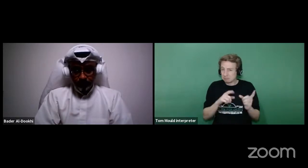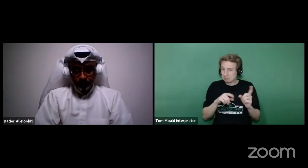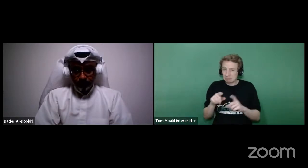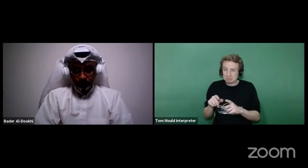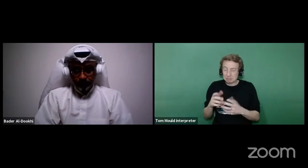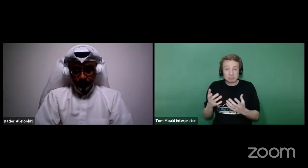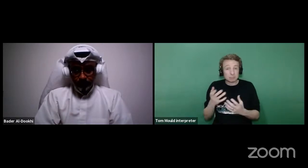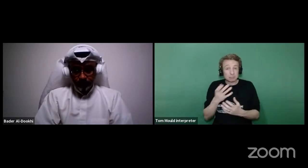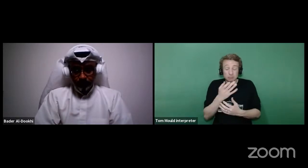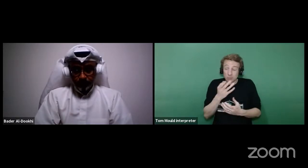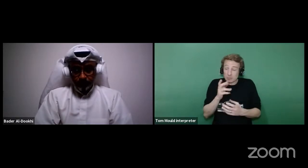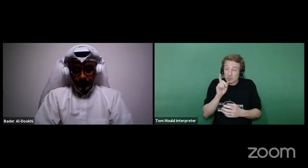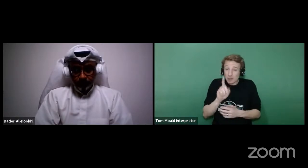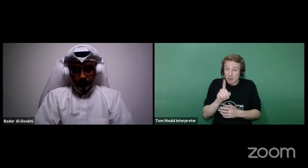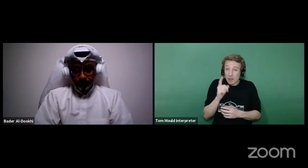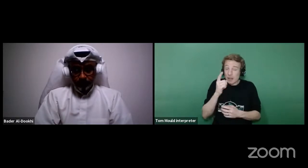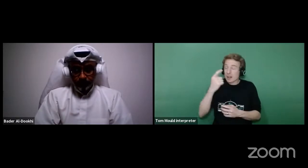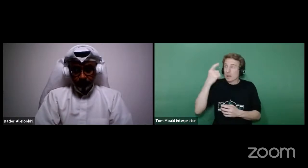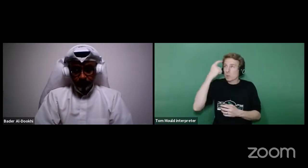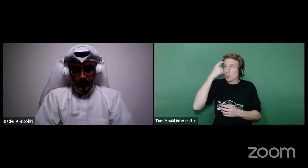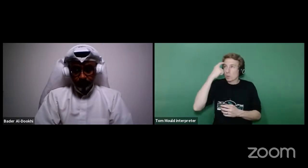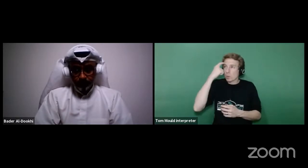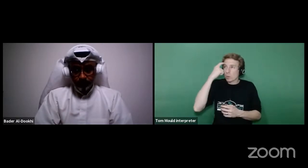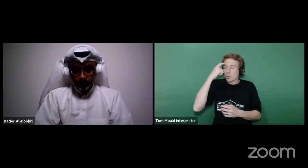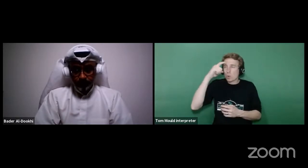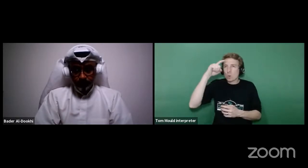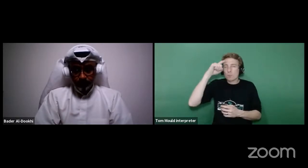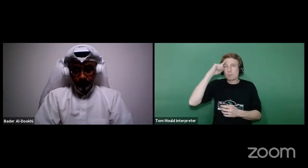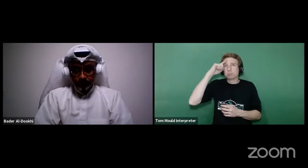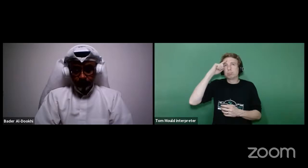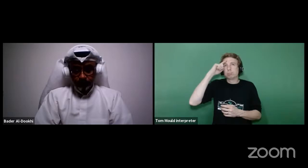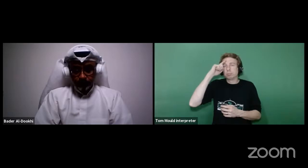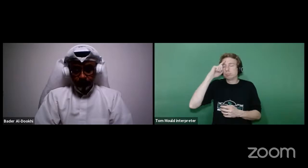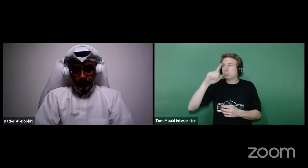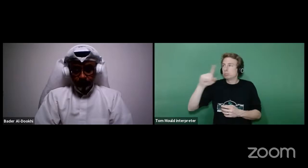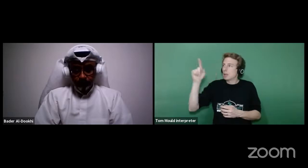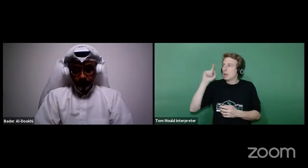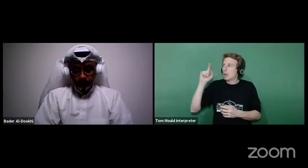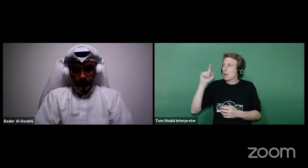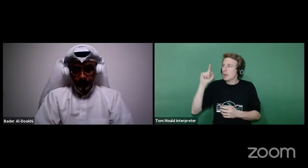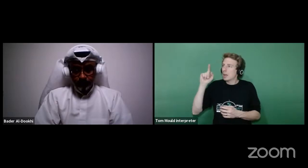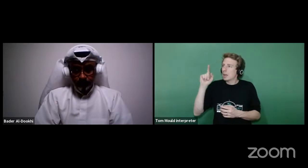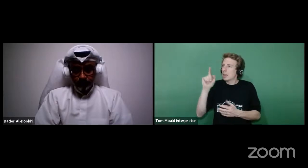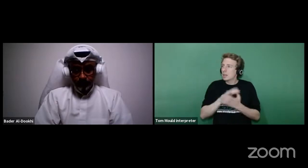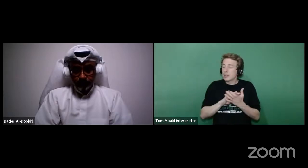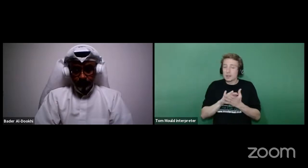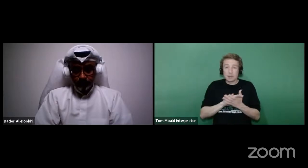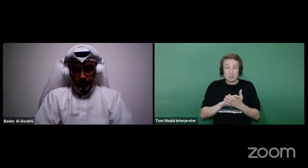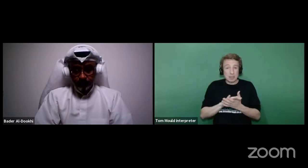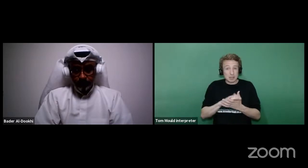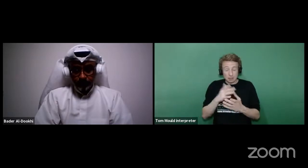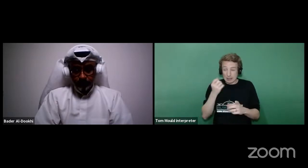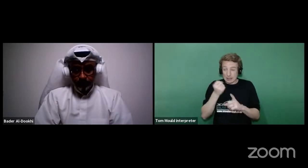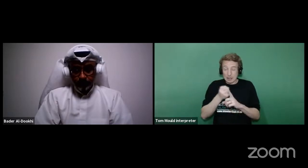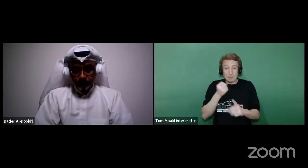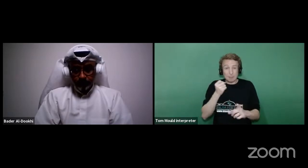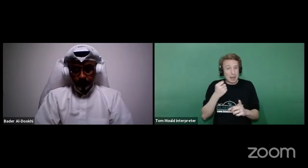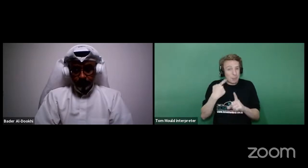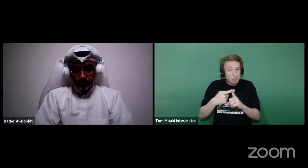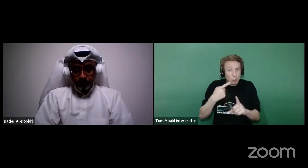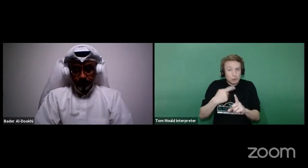it spreads, this has a great impact upon the wider environment and the wider society, such